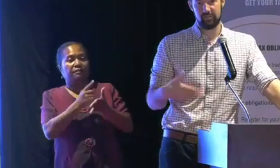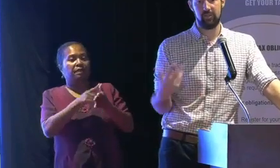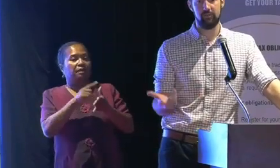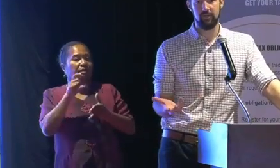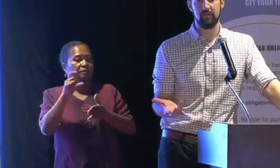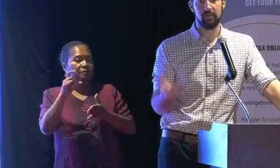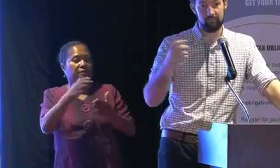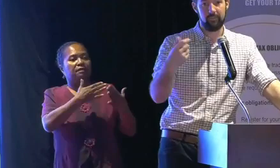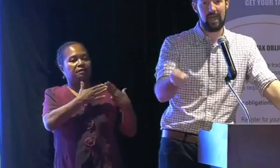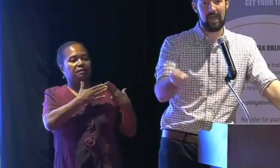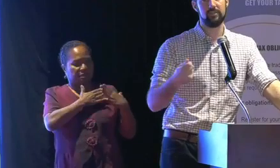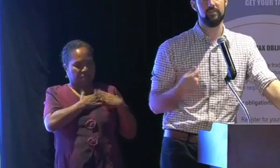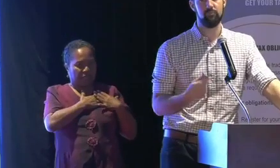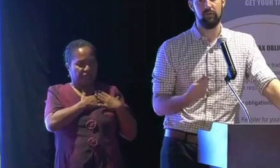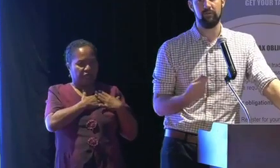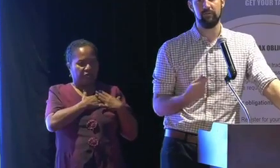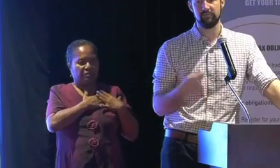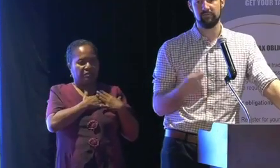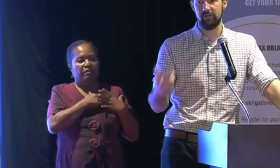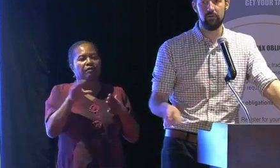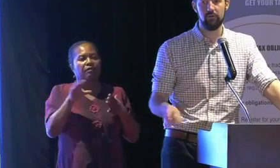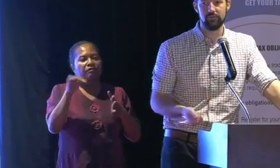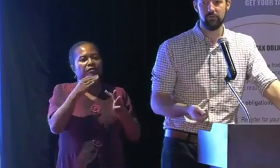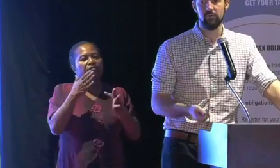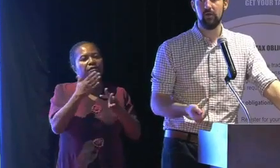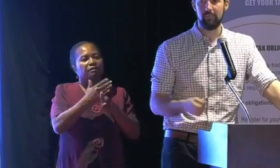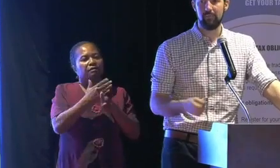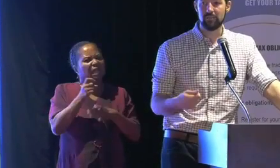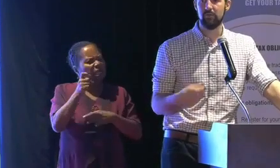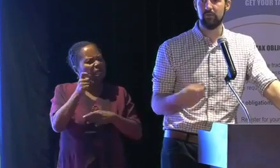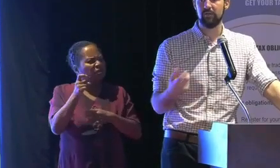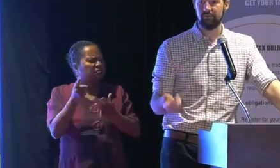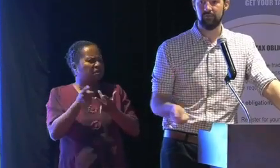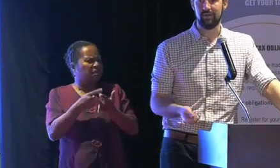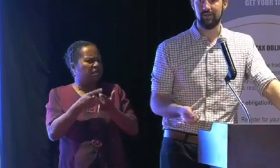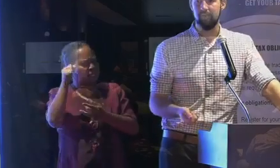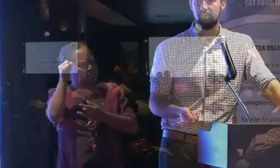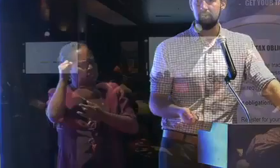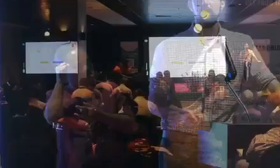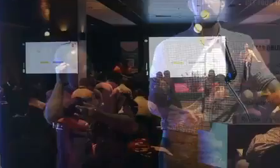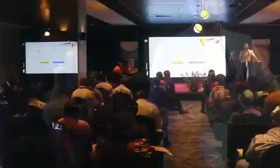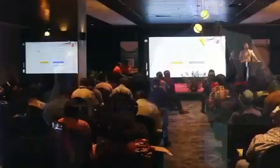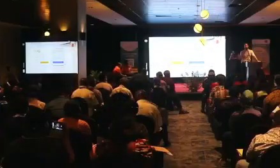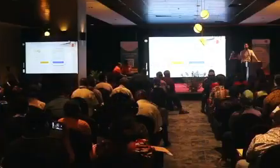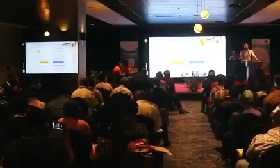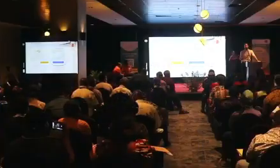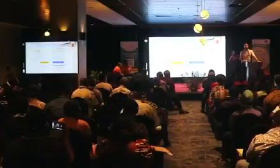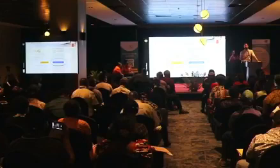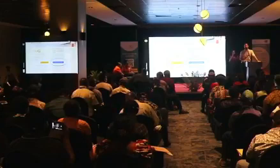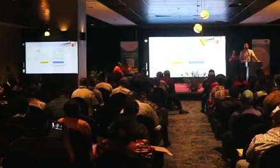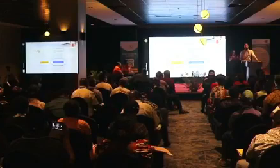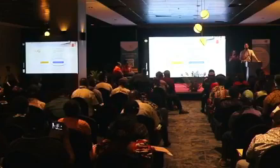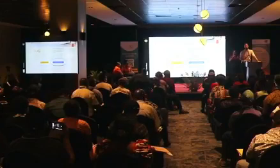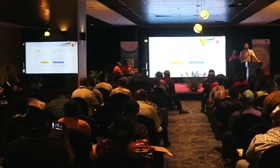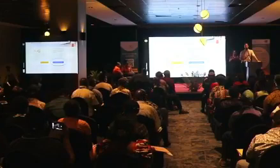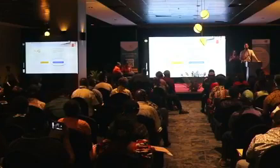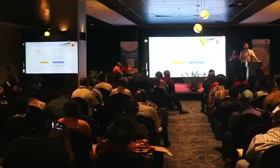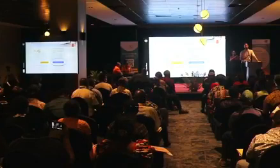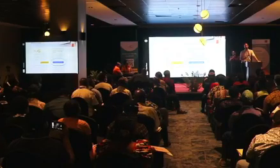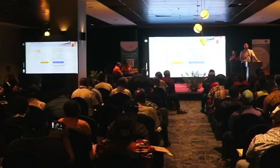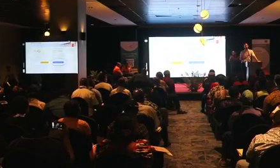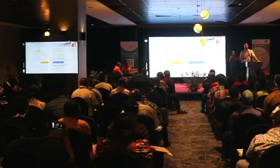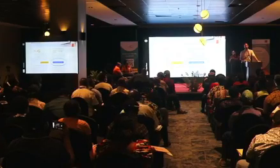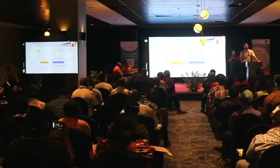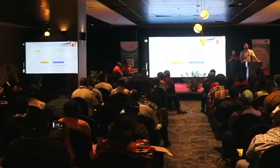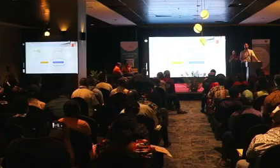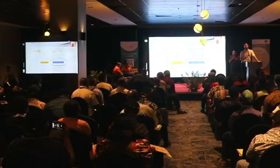information secure, from an access point of view. If someone knows your password and your email, then it means they can log